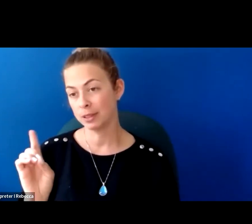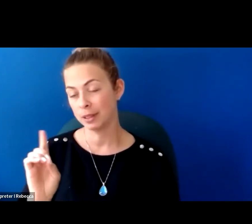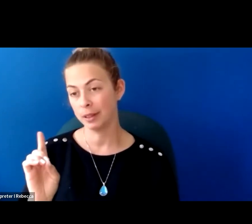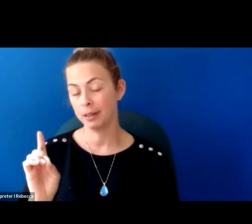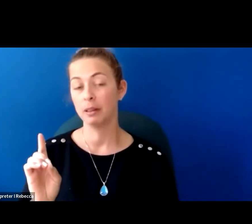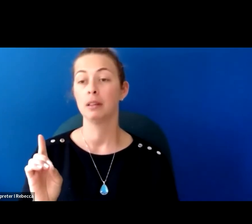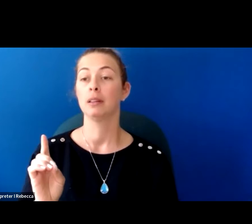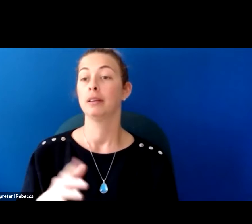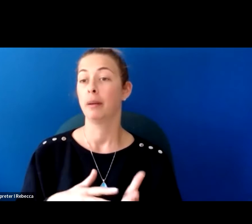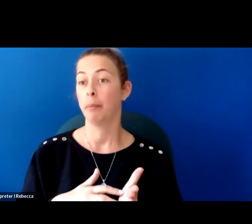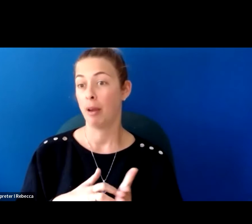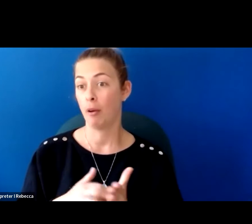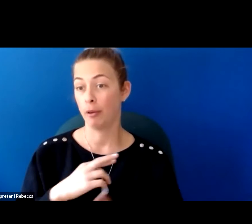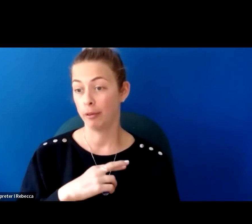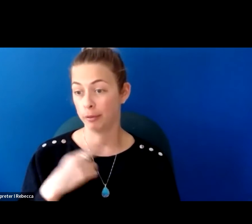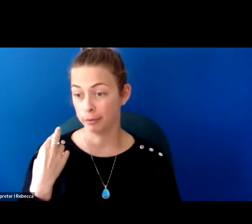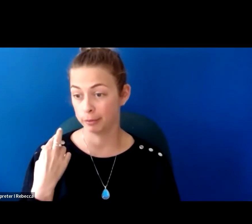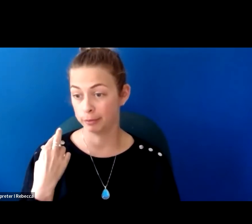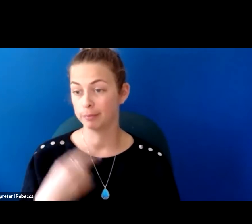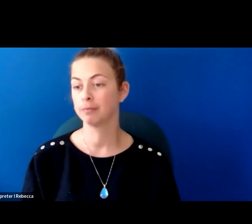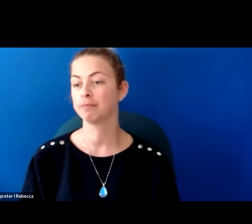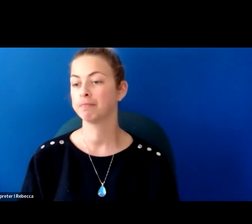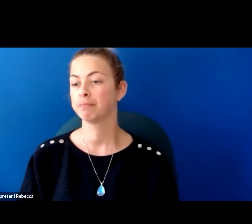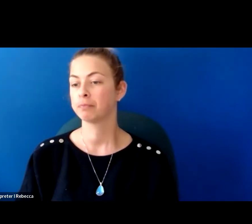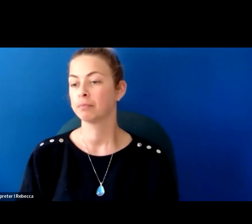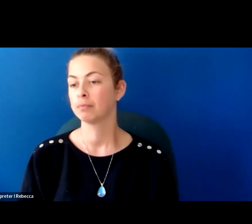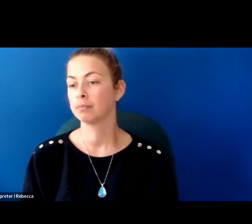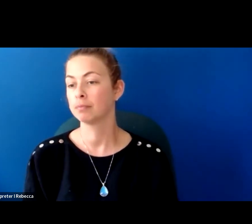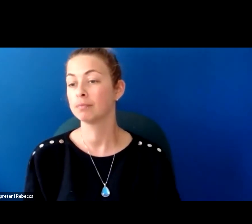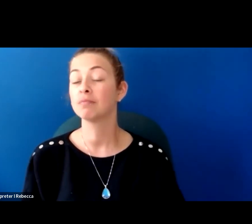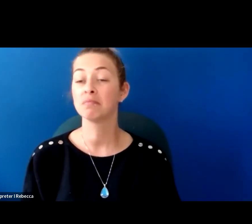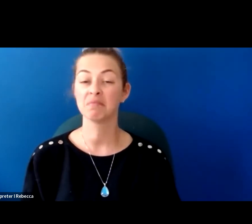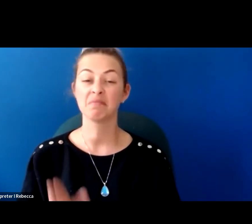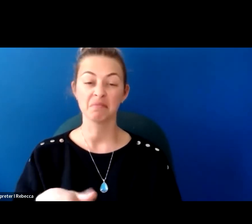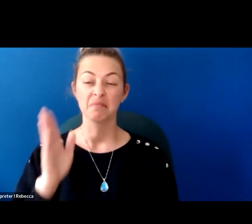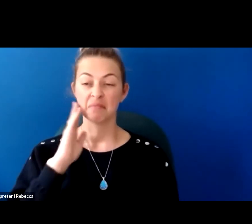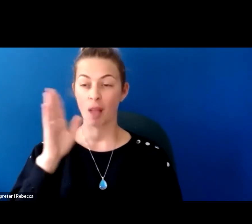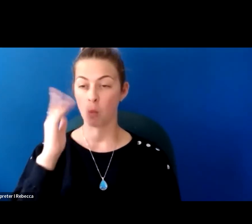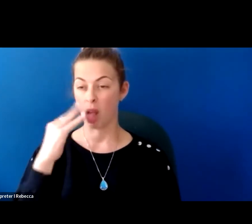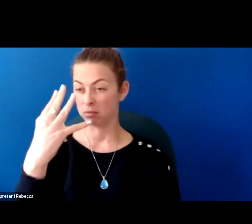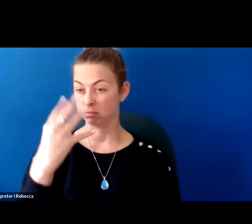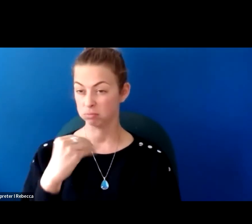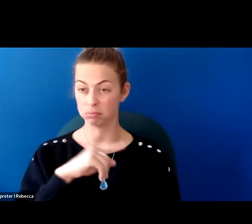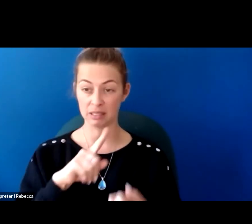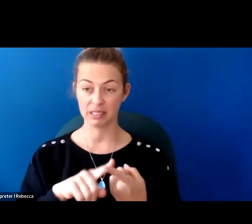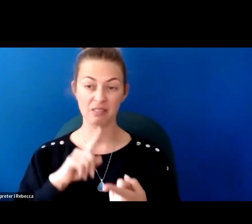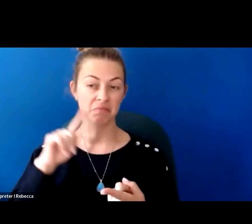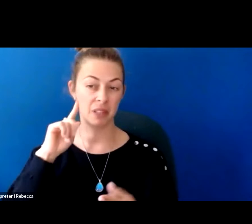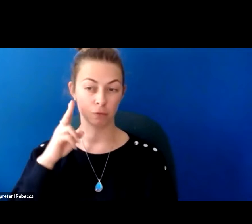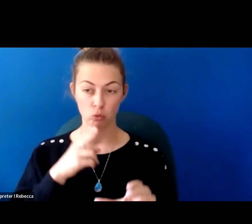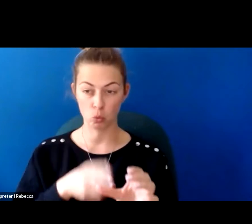College of Liberal Arts, and it's encouraging to see so many people here. We have others joining us virtually.